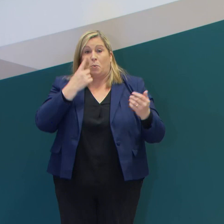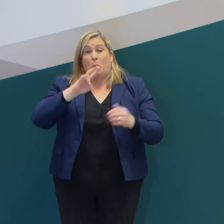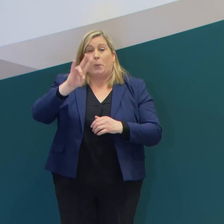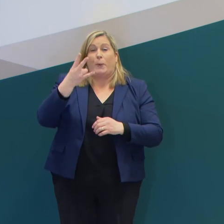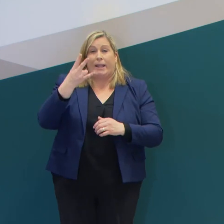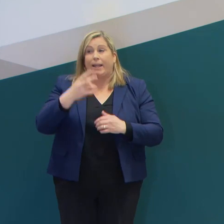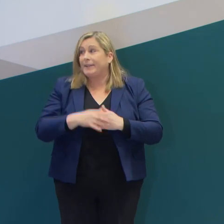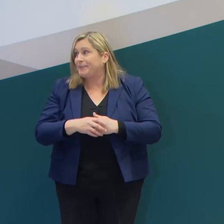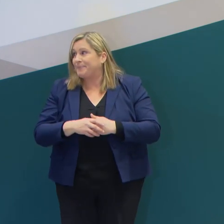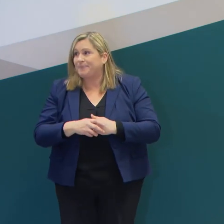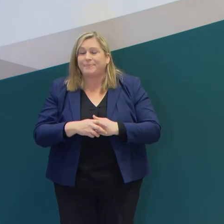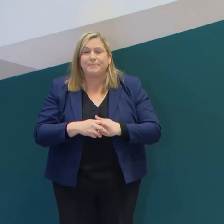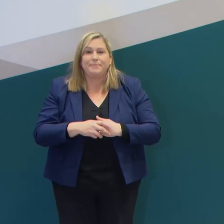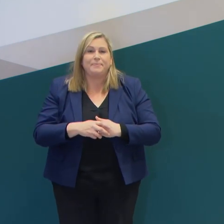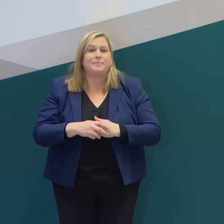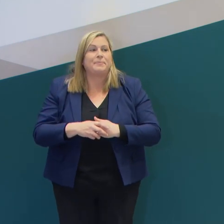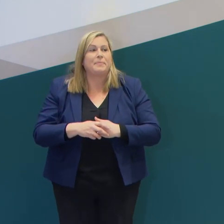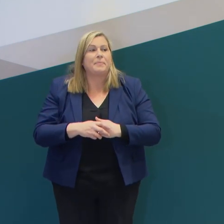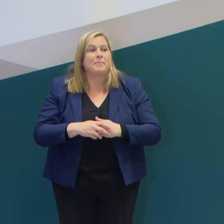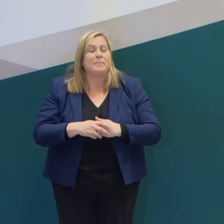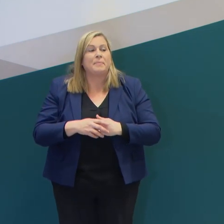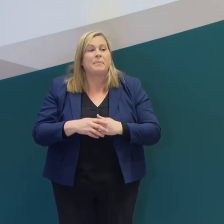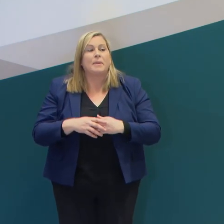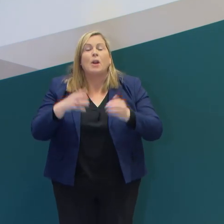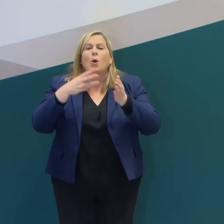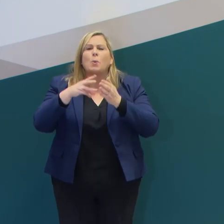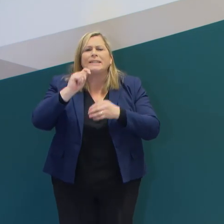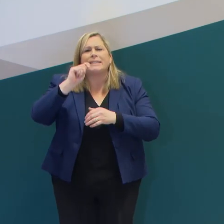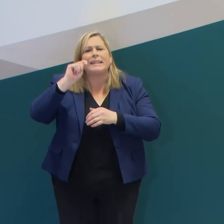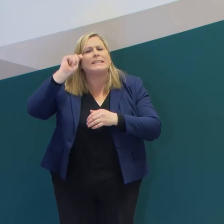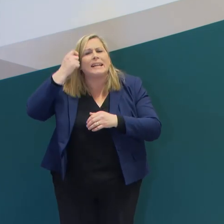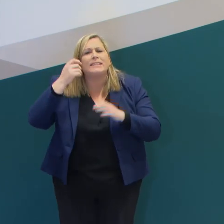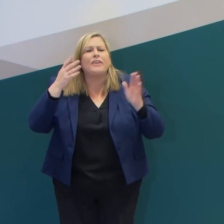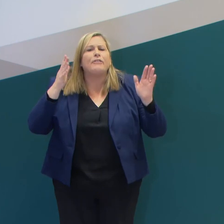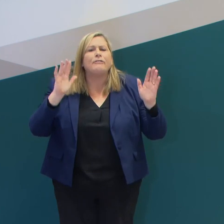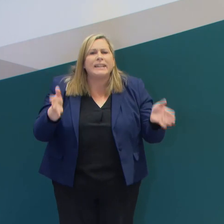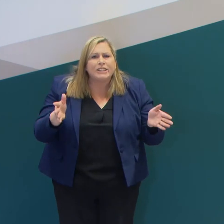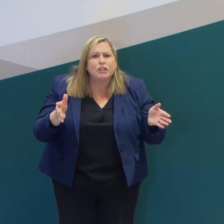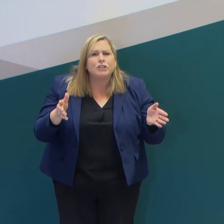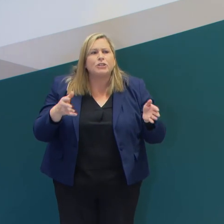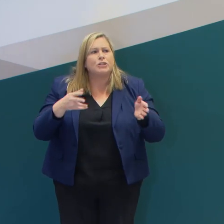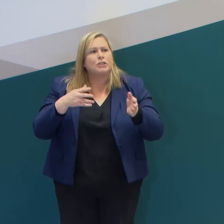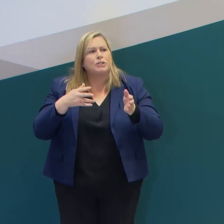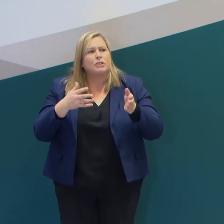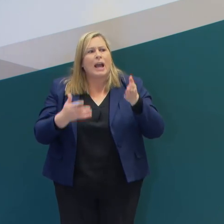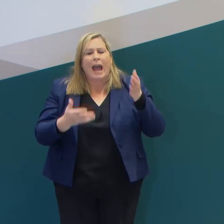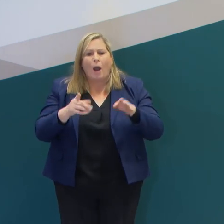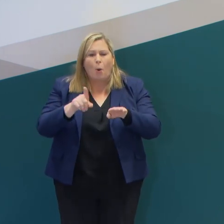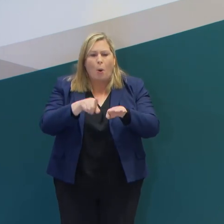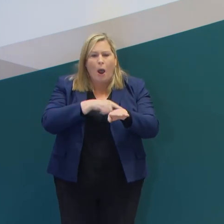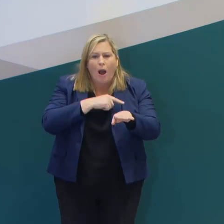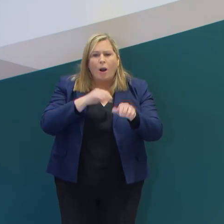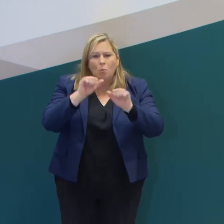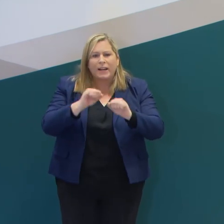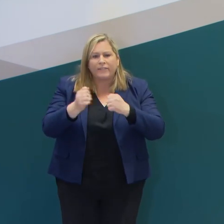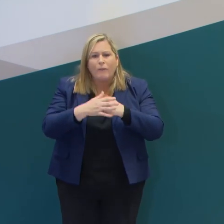promise. Just two things. When the test is taken, how long until the sample expires? And